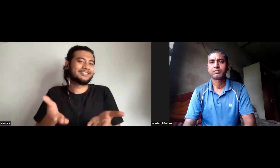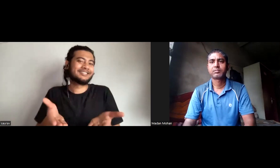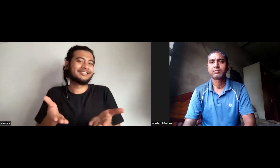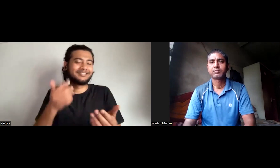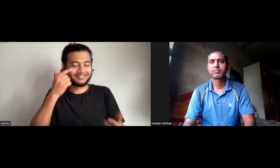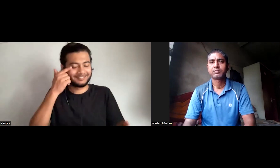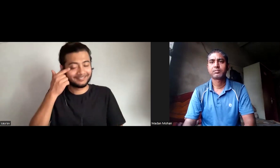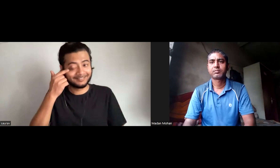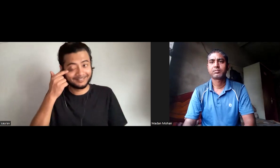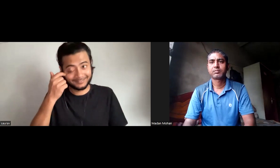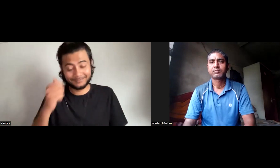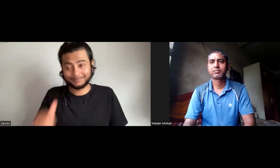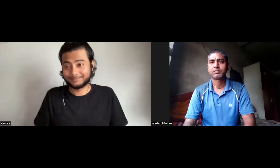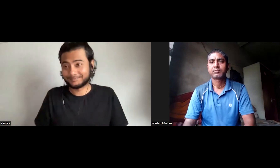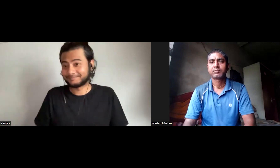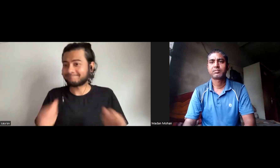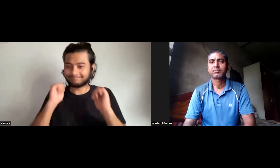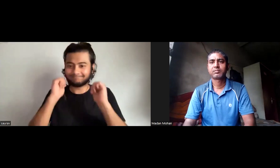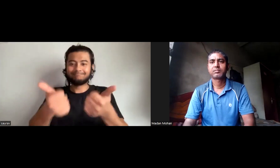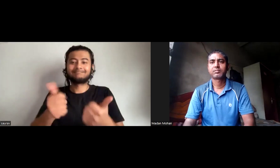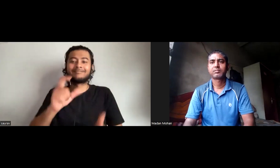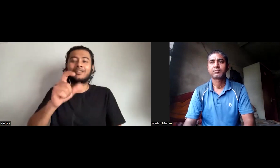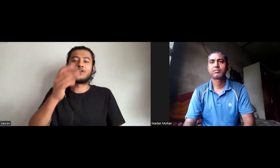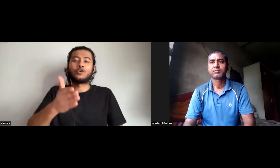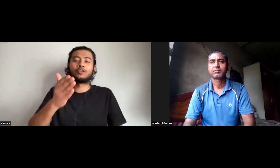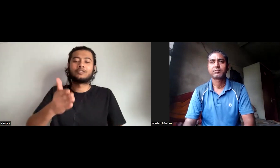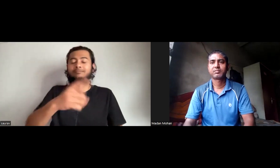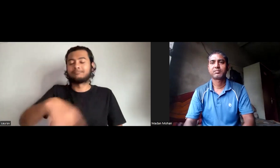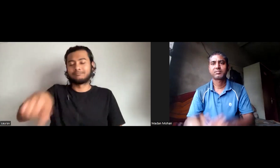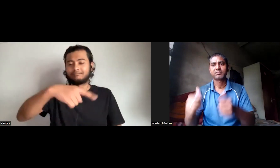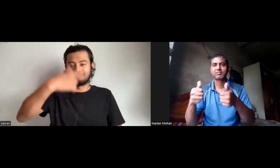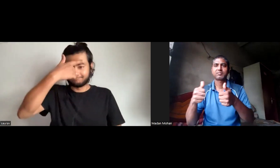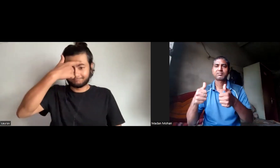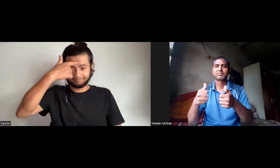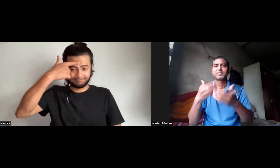So wishing you all the best and all the luck. May Krishna be with you.